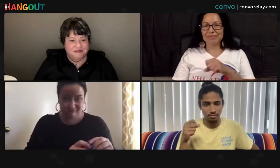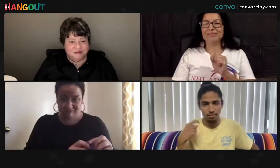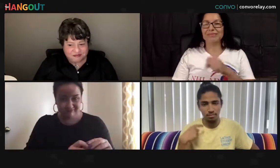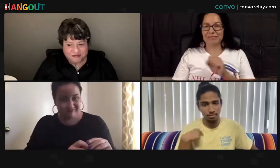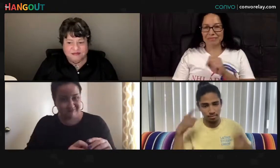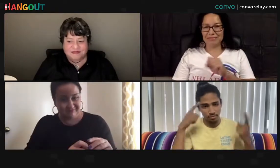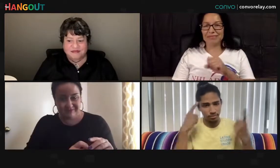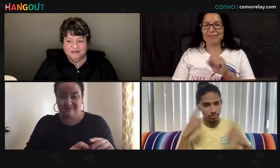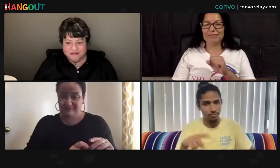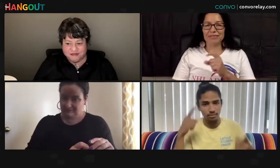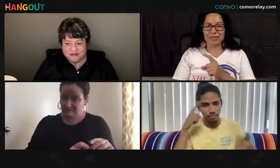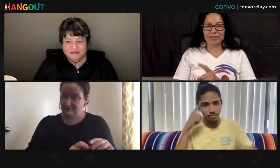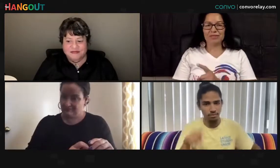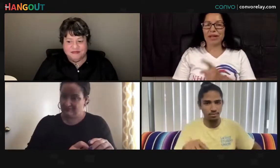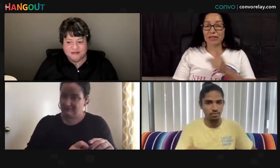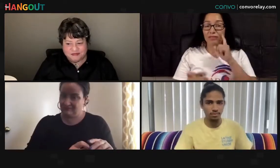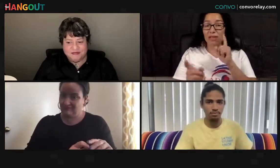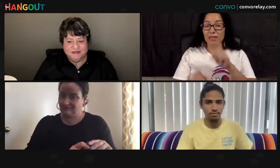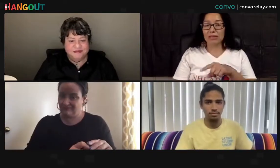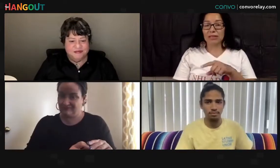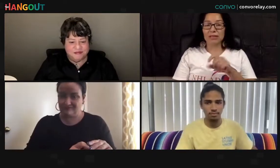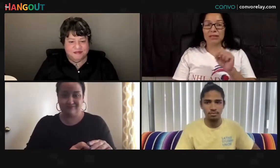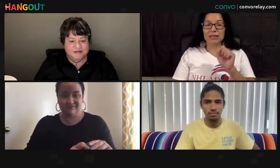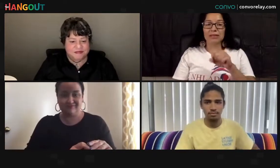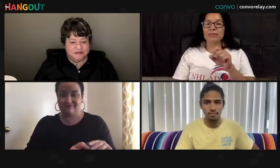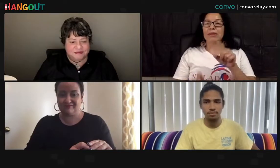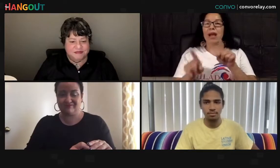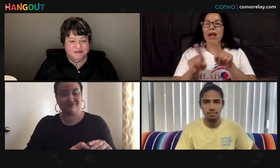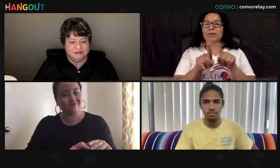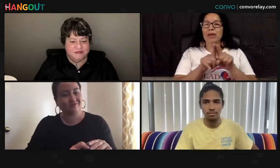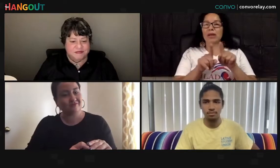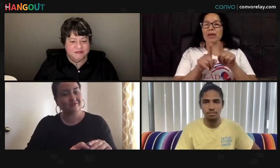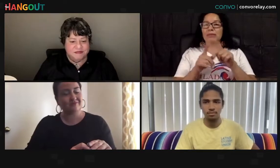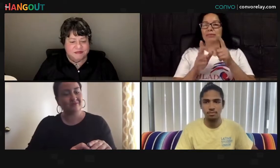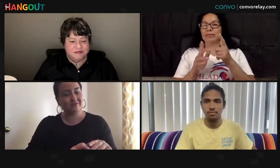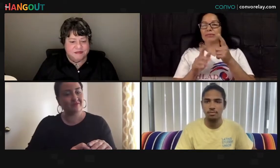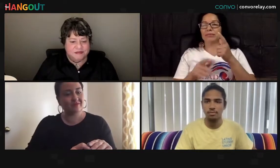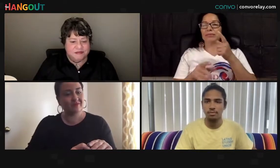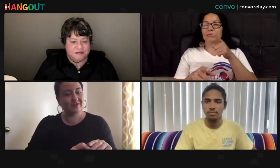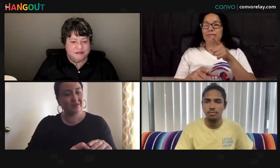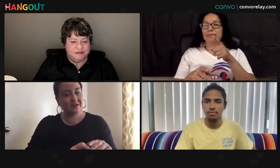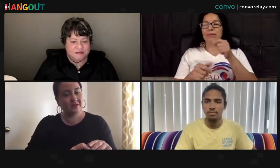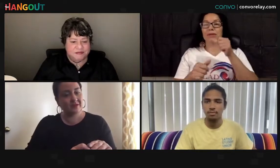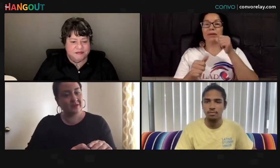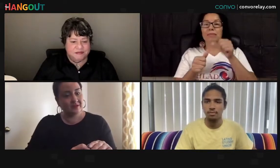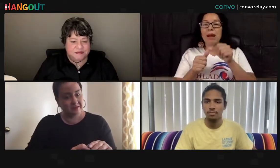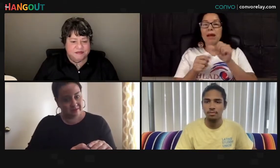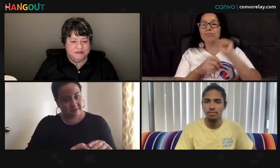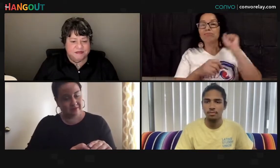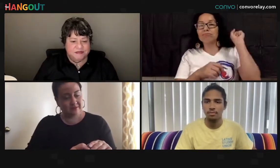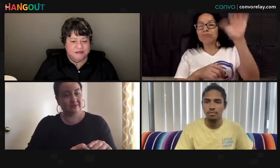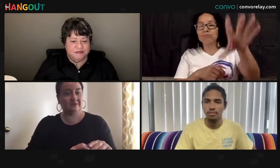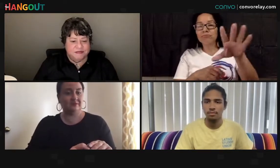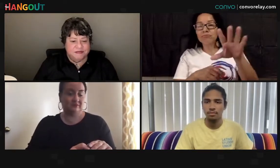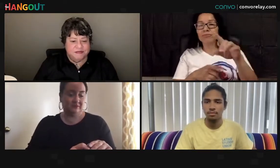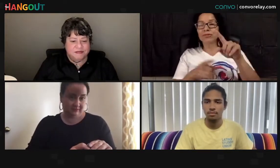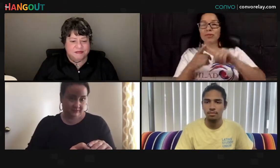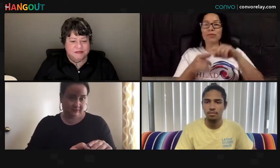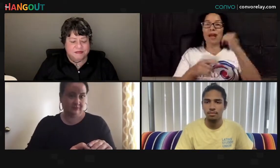that how you all feel too? I agree. I agree. Yes, this is Palona. And also, I want to add to that when